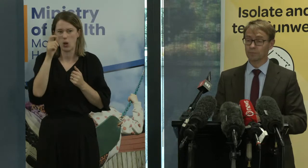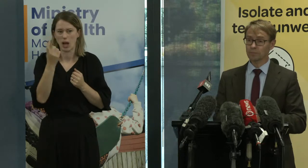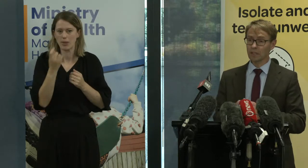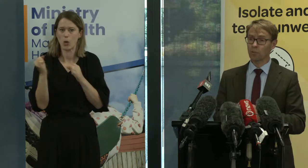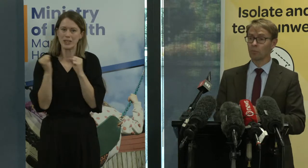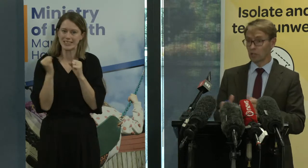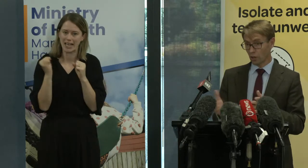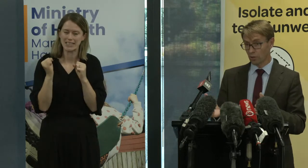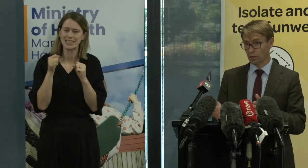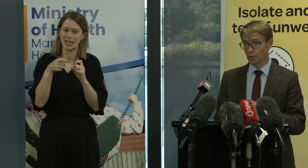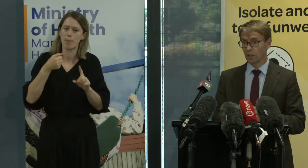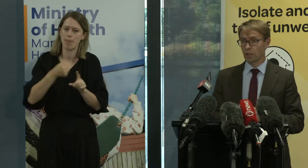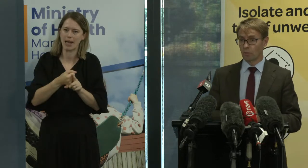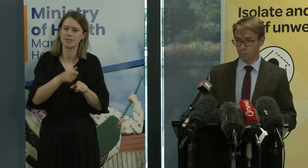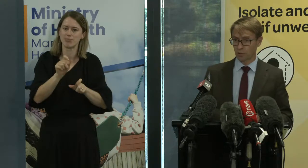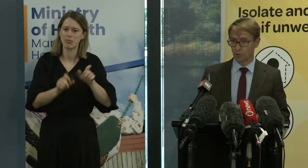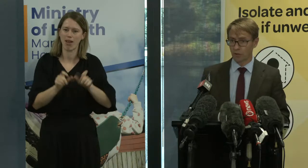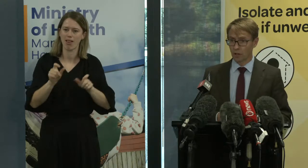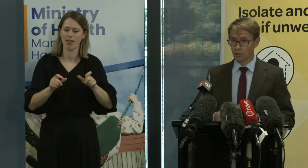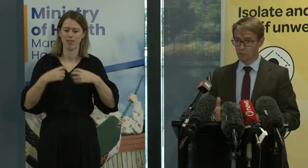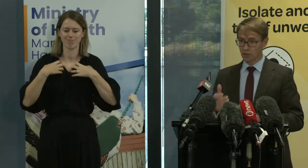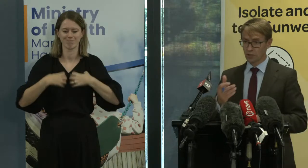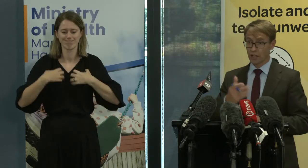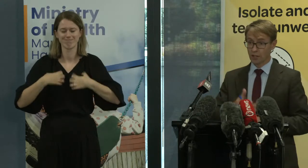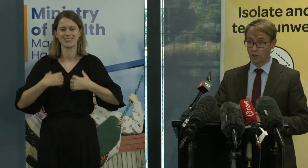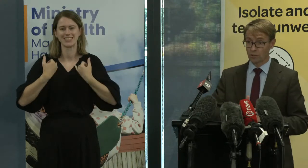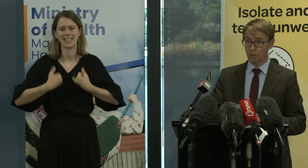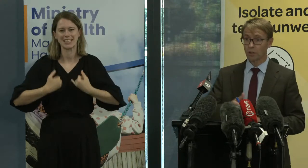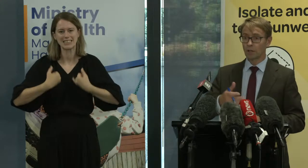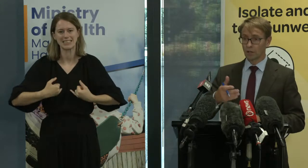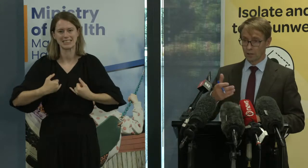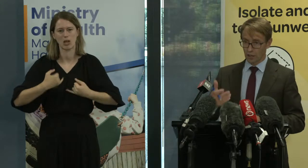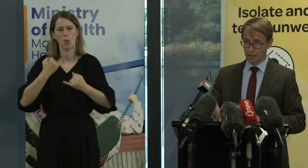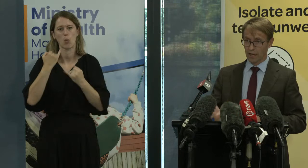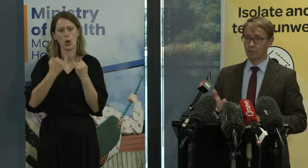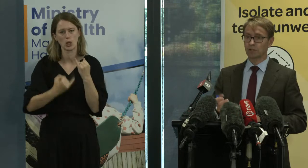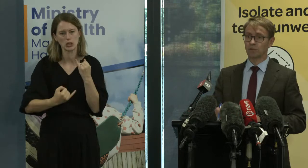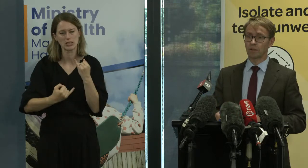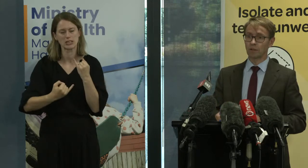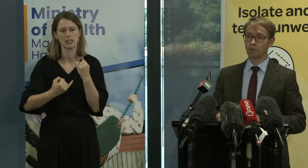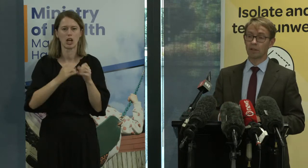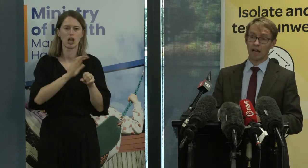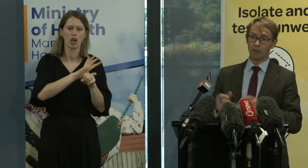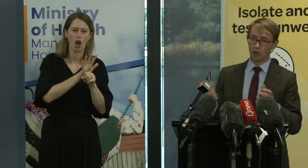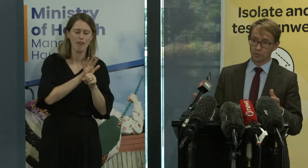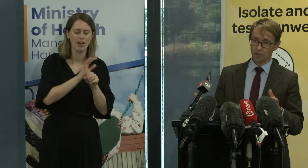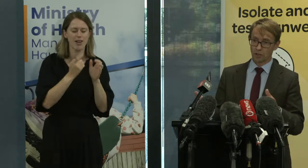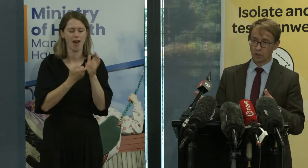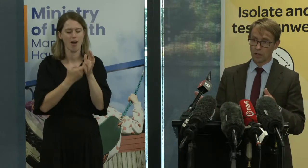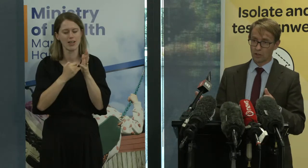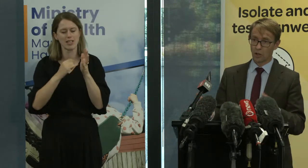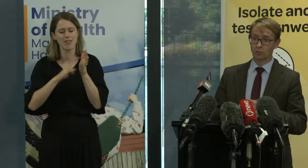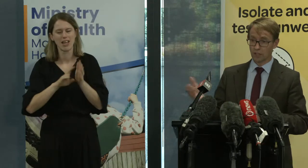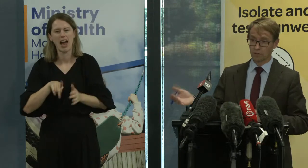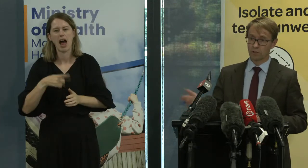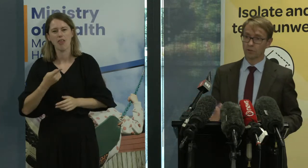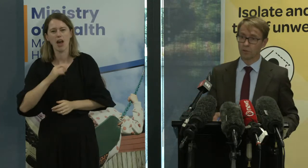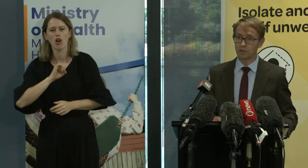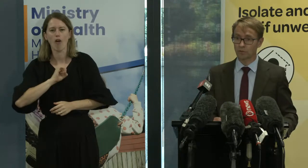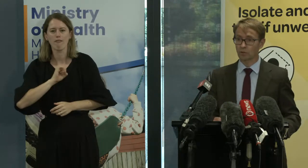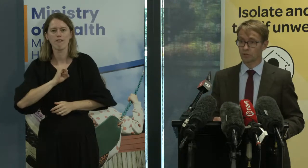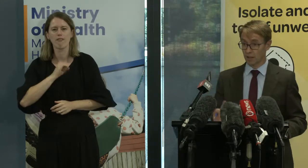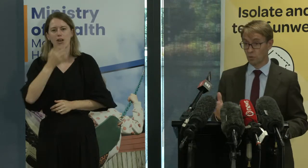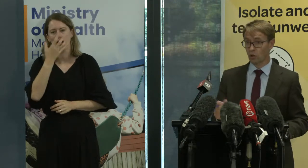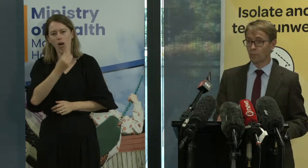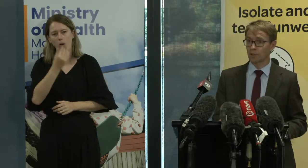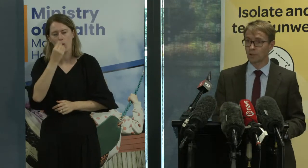on, when we know that respiratory viral illnesses like COVID, like RSV, other coughs and colds and